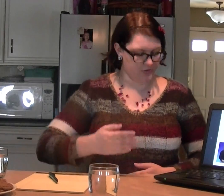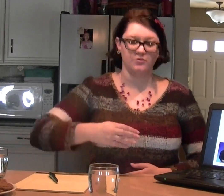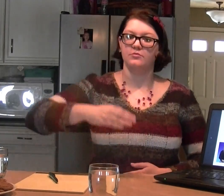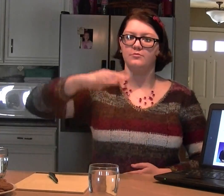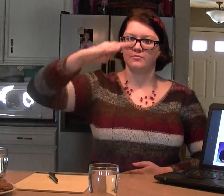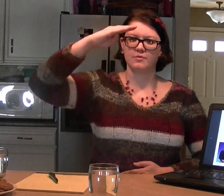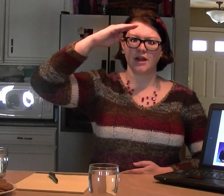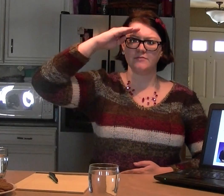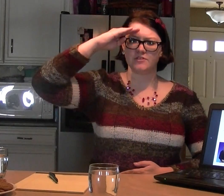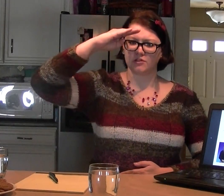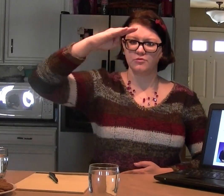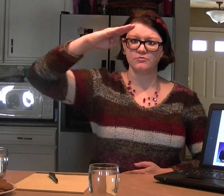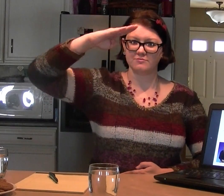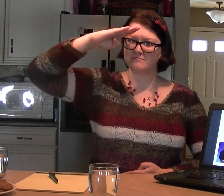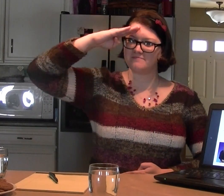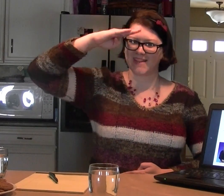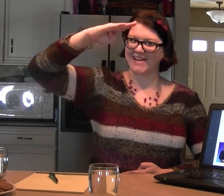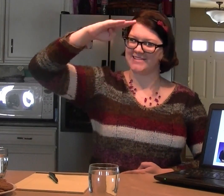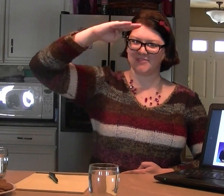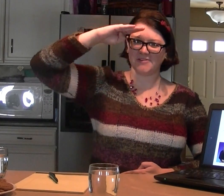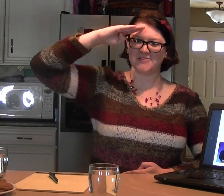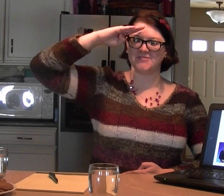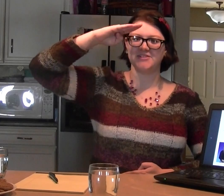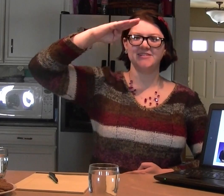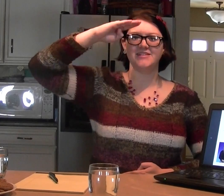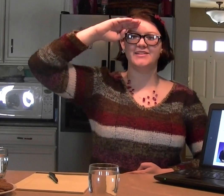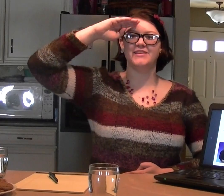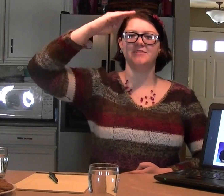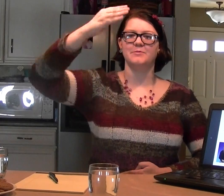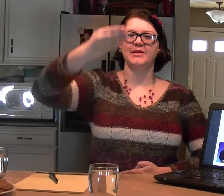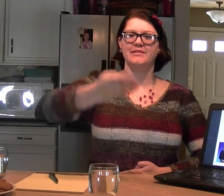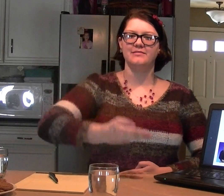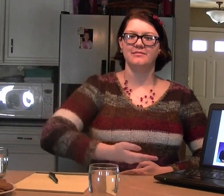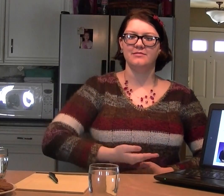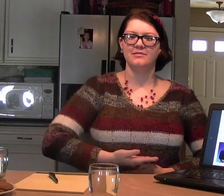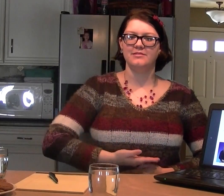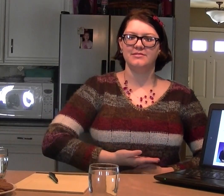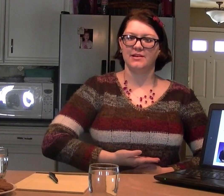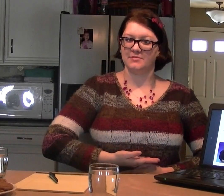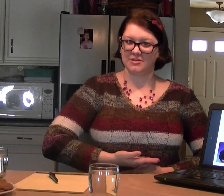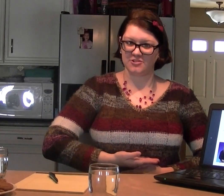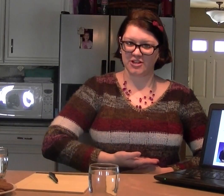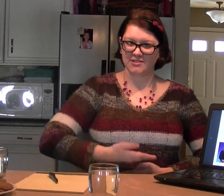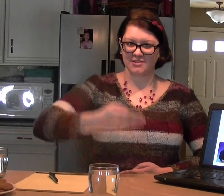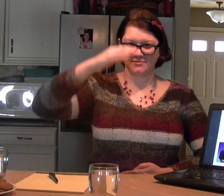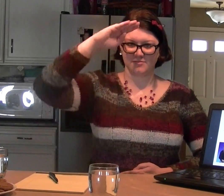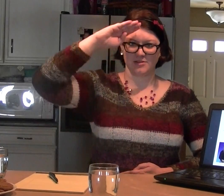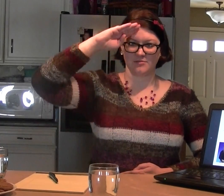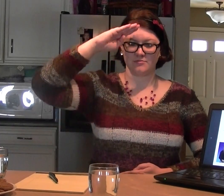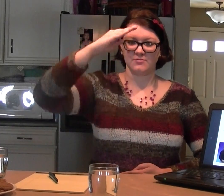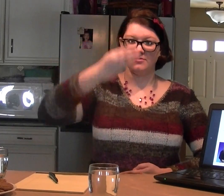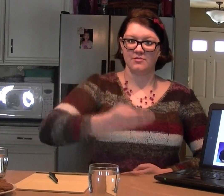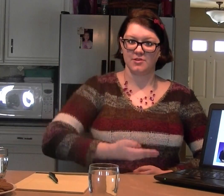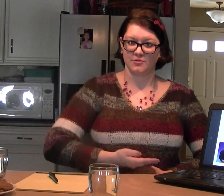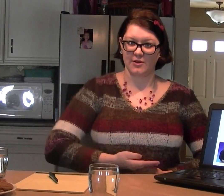You kind of salute as if you're a soldier. You bring it down beneath your chest. So you're welcome.